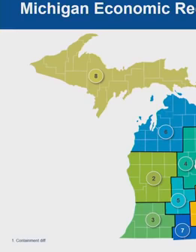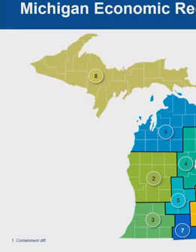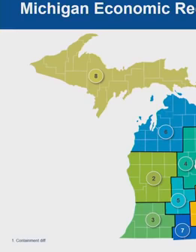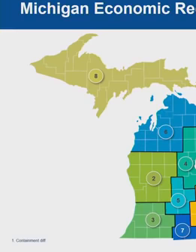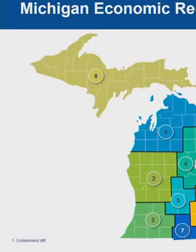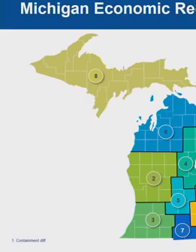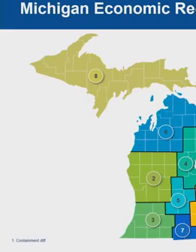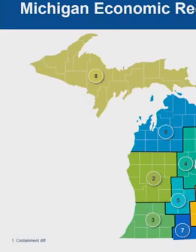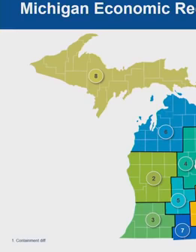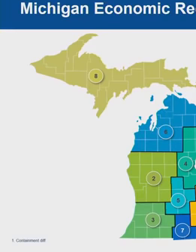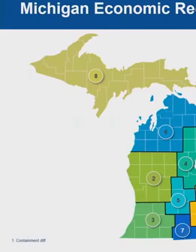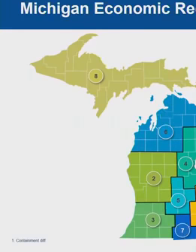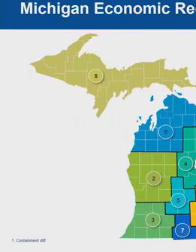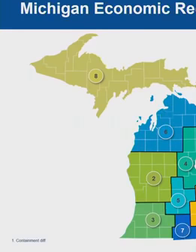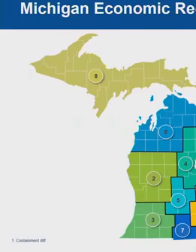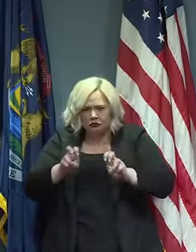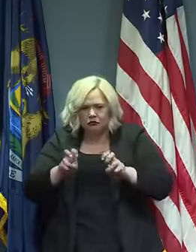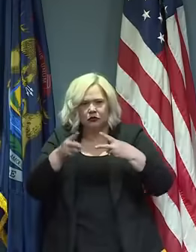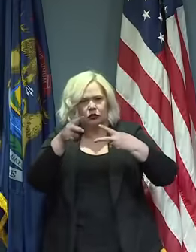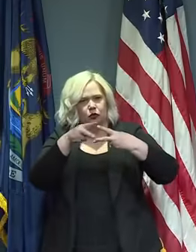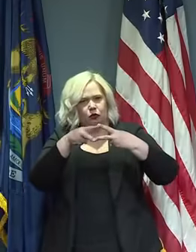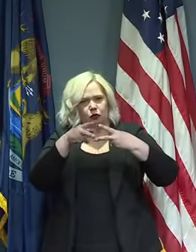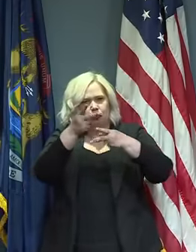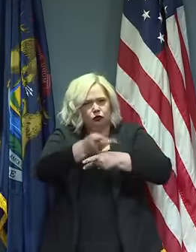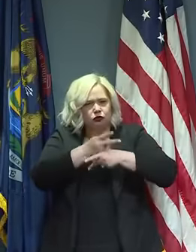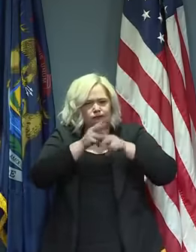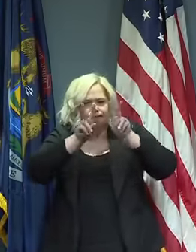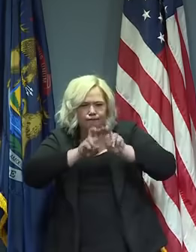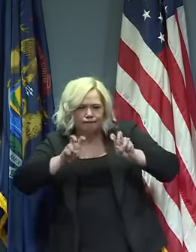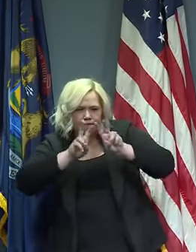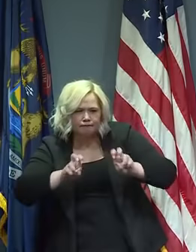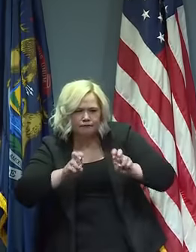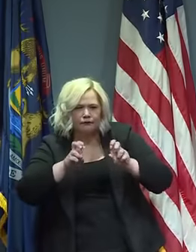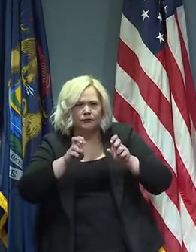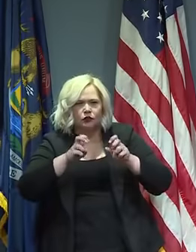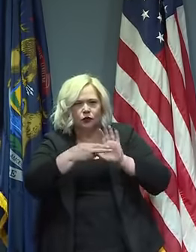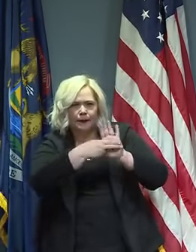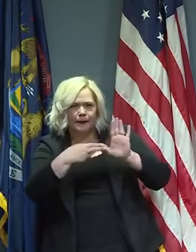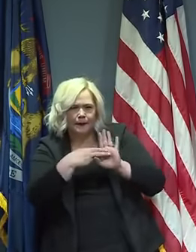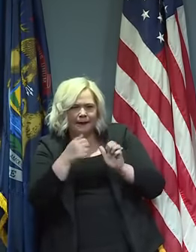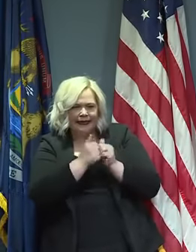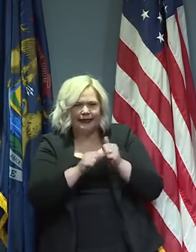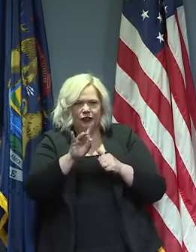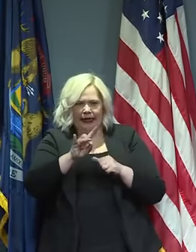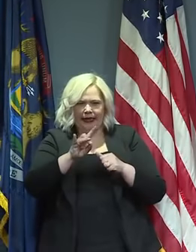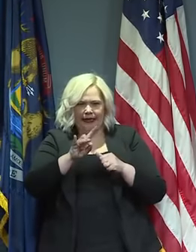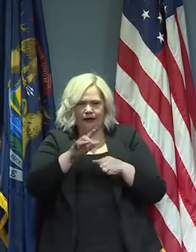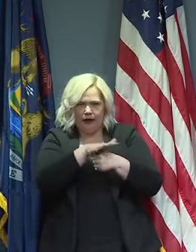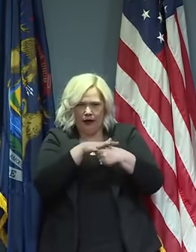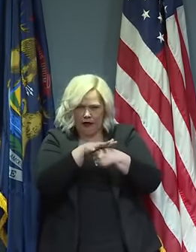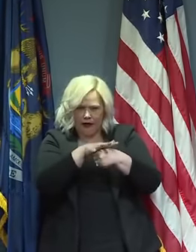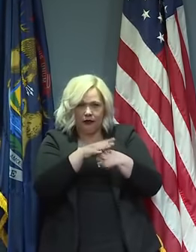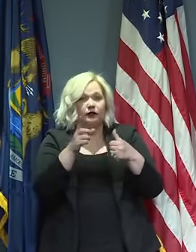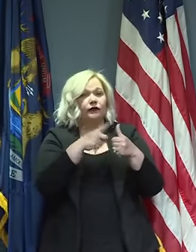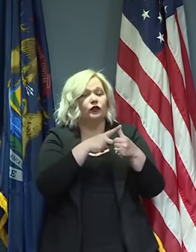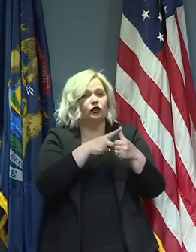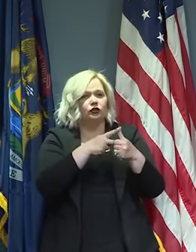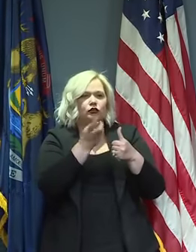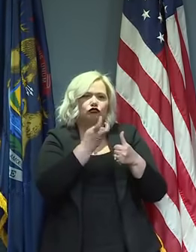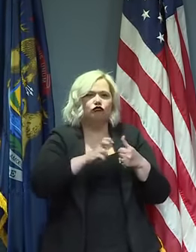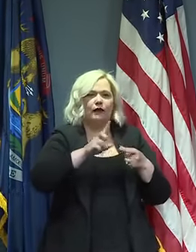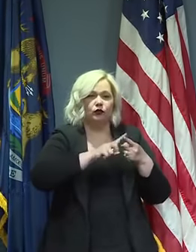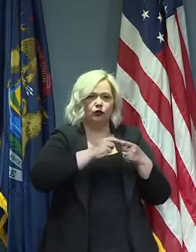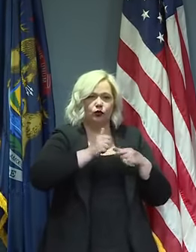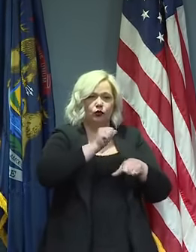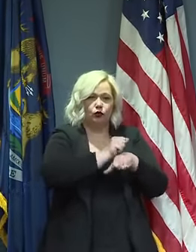regions, we looked at two things very carefully to define each of the regions. The first thing we looked at was travel patterns to